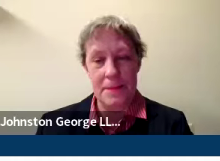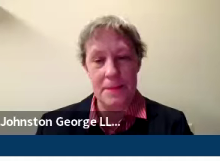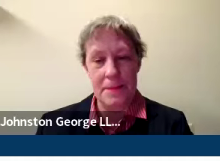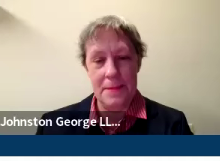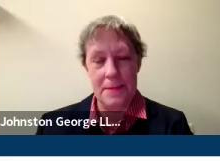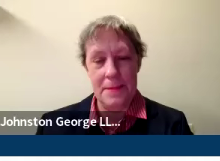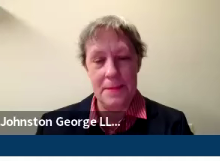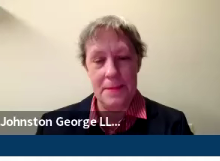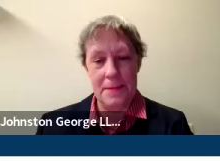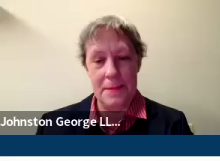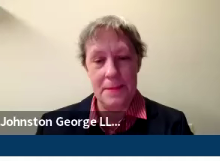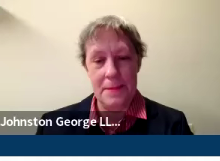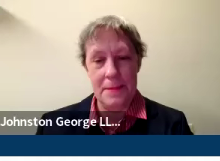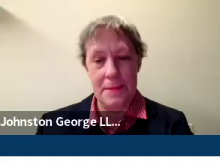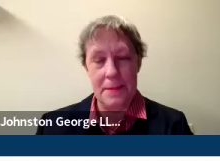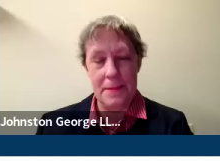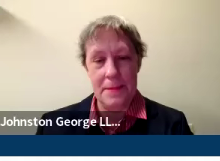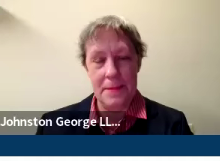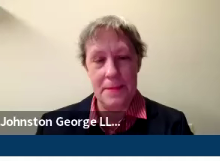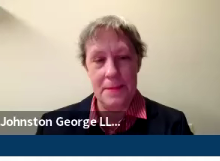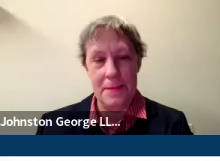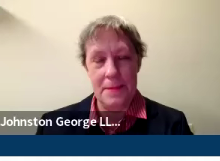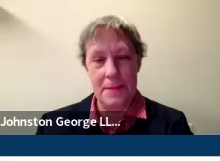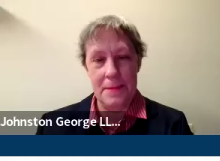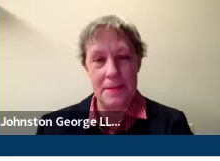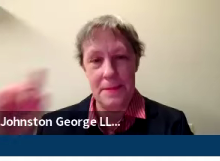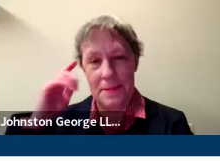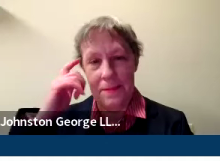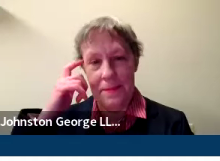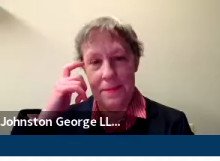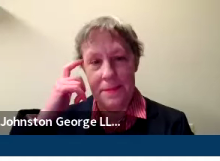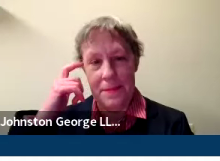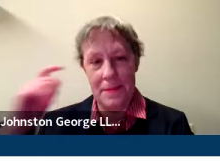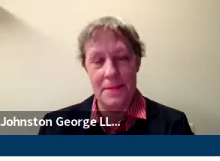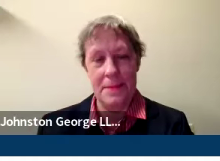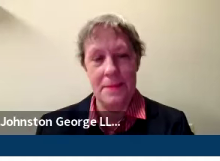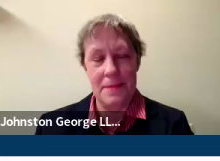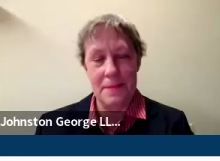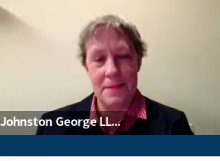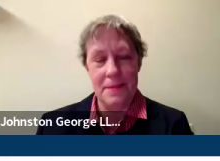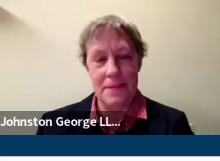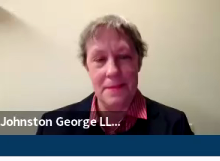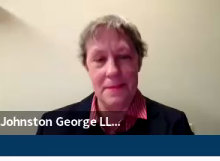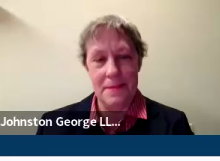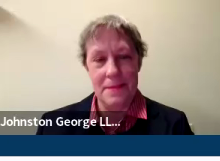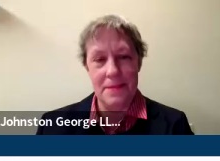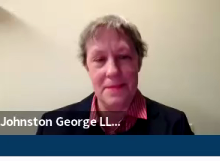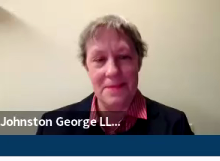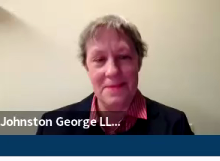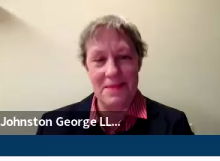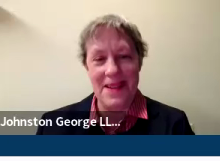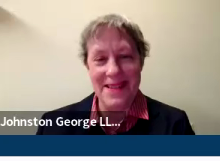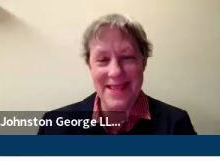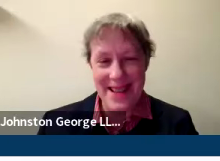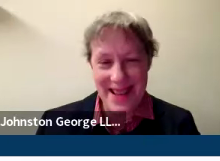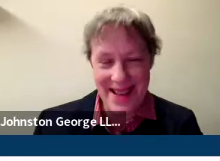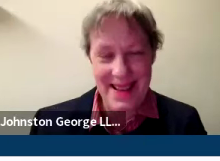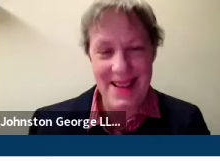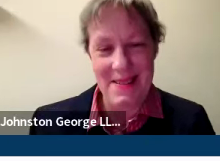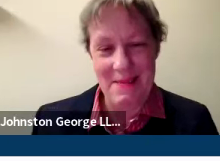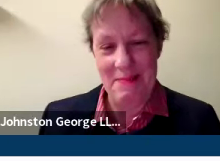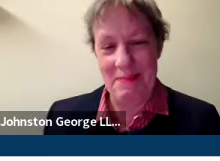helps families make informed decisions and assert their rights on top of a lot of other things. So welcome, Kathy. Thank you